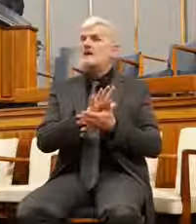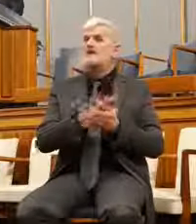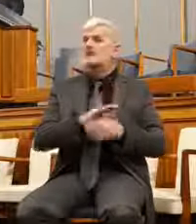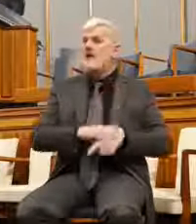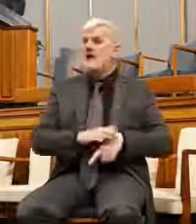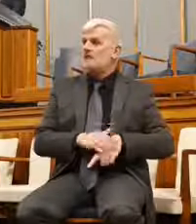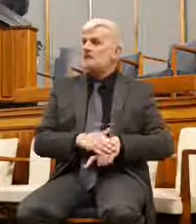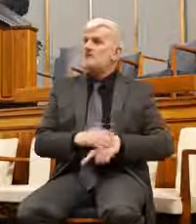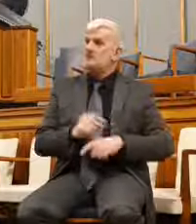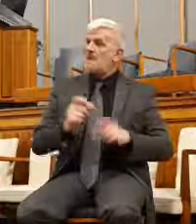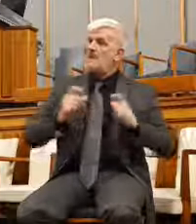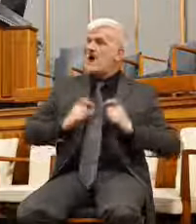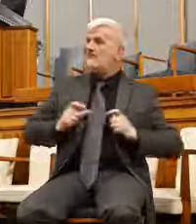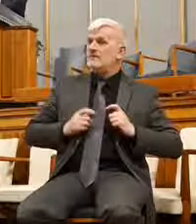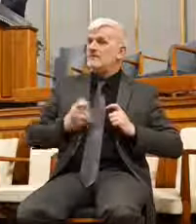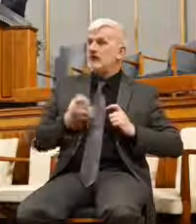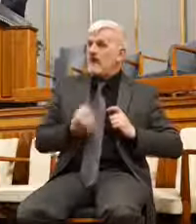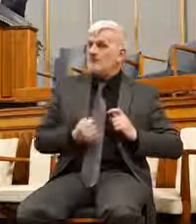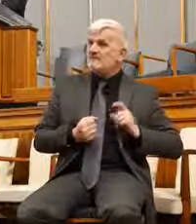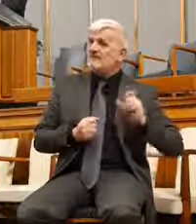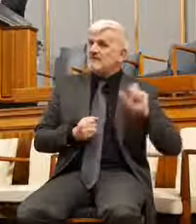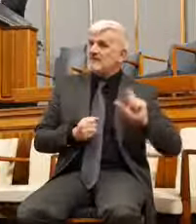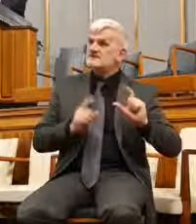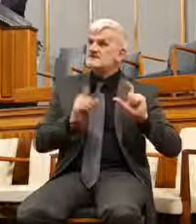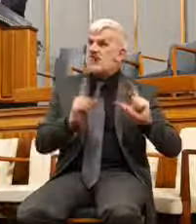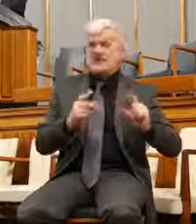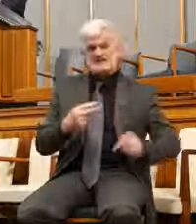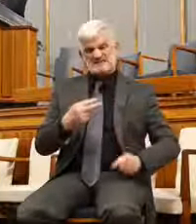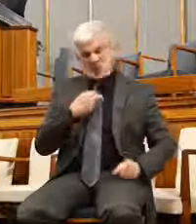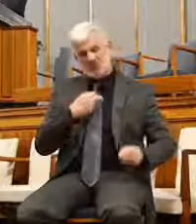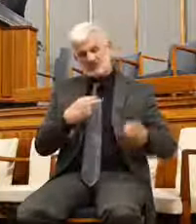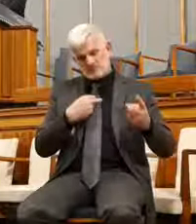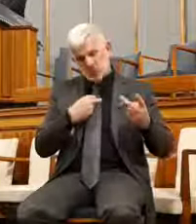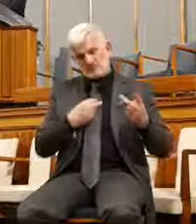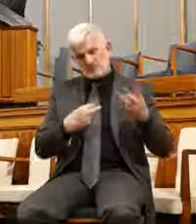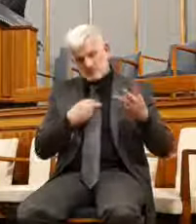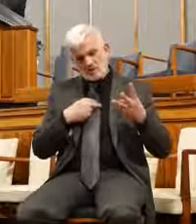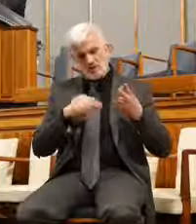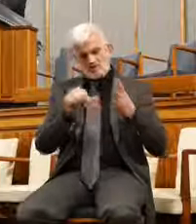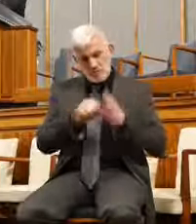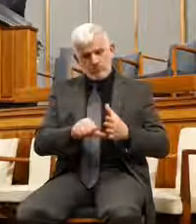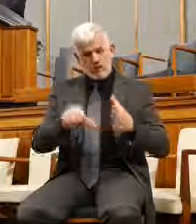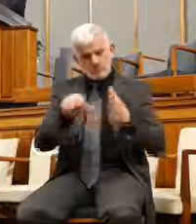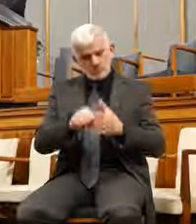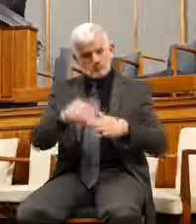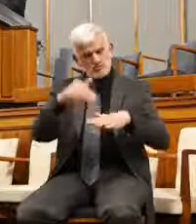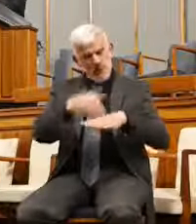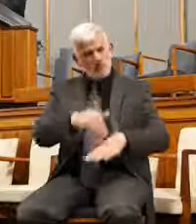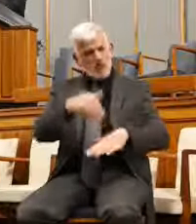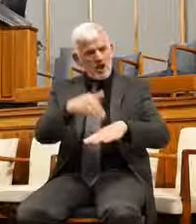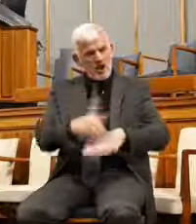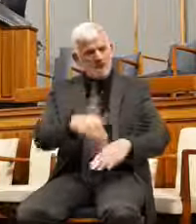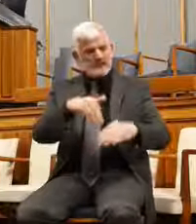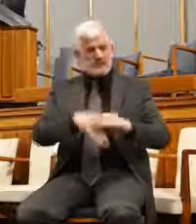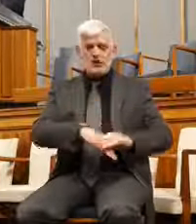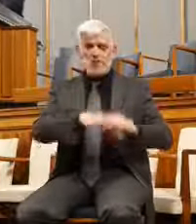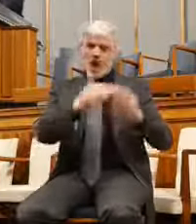many things, but also many disappointments and troubles and problems in the world and in your